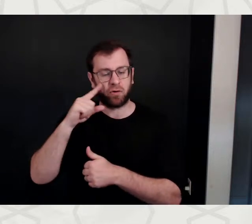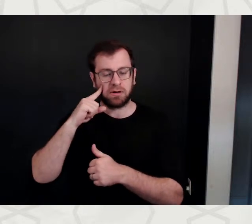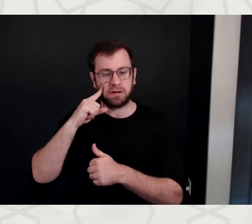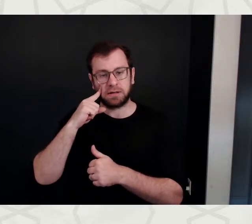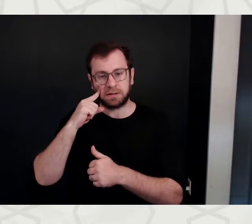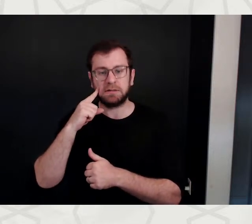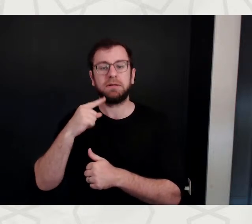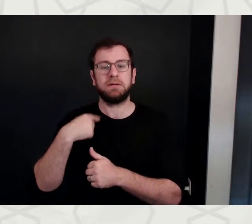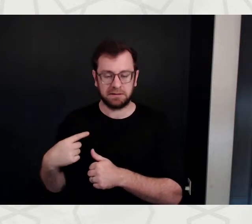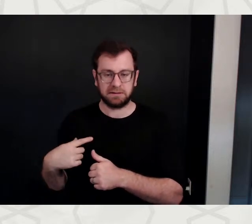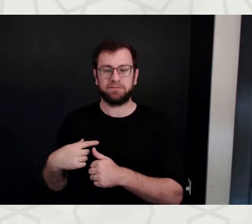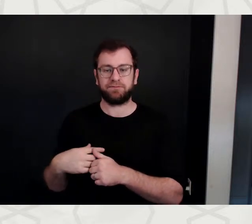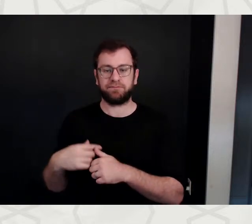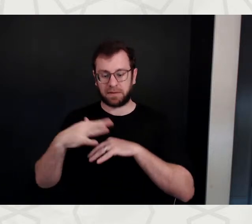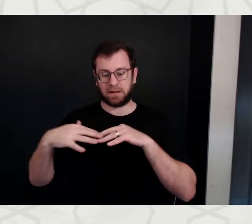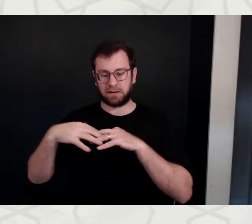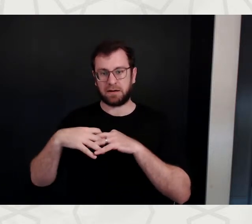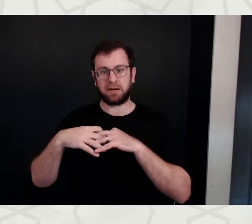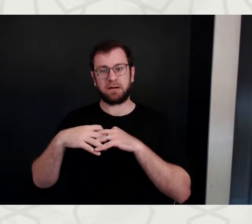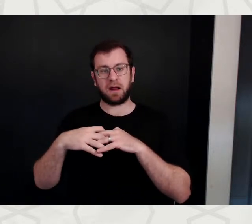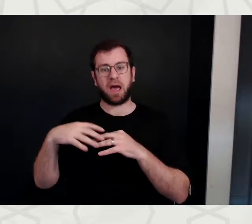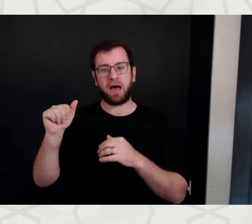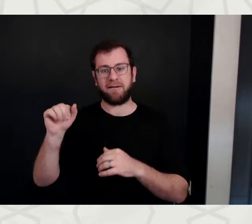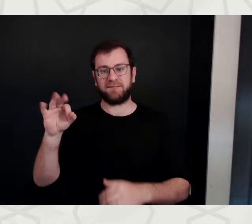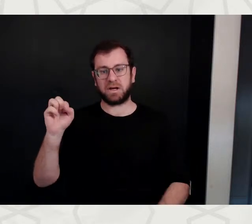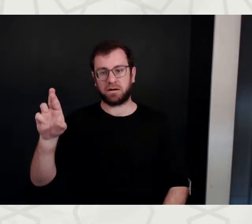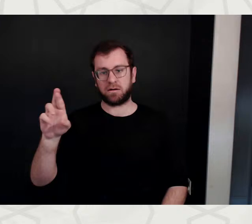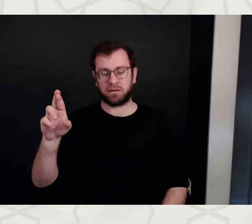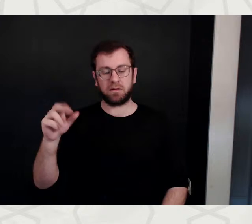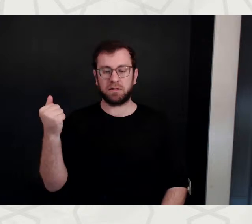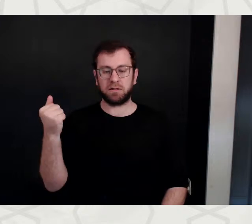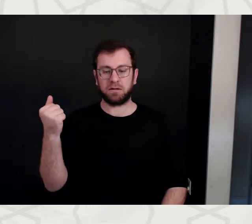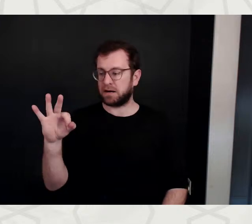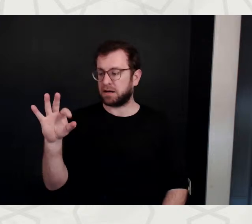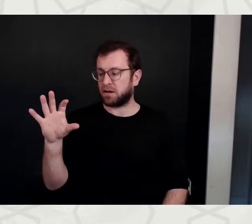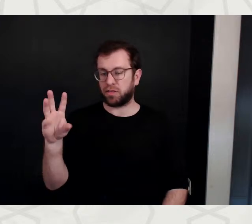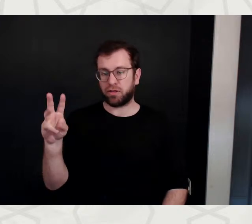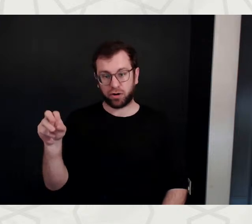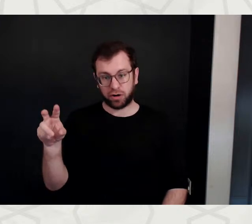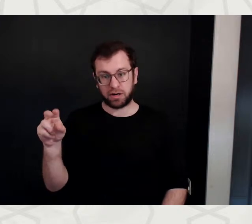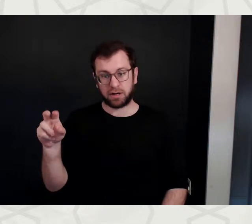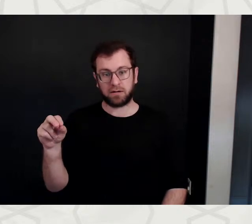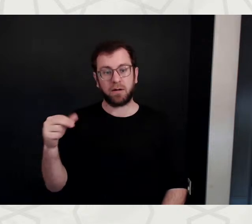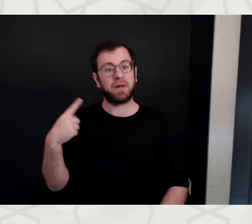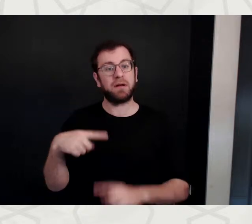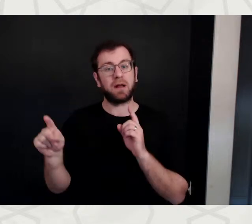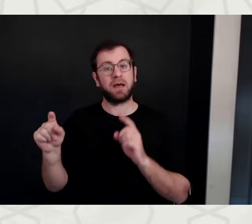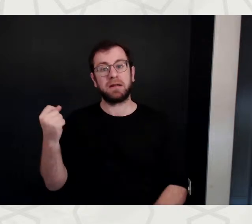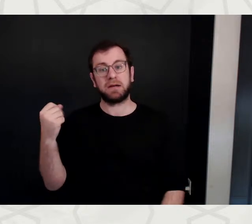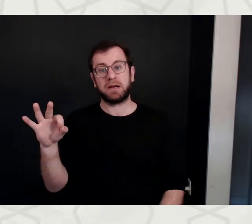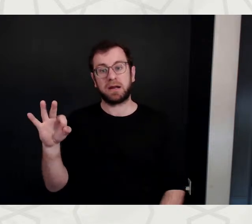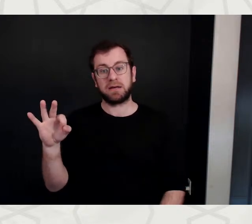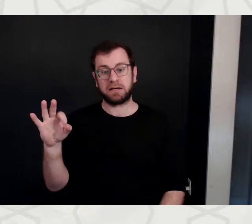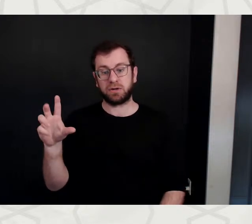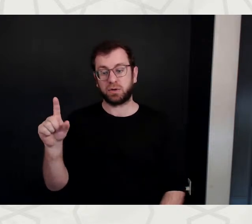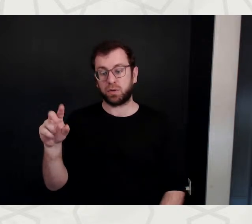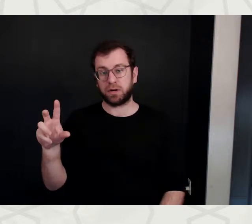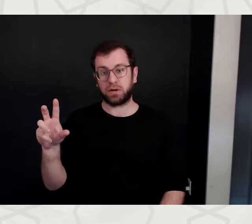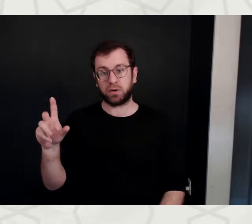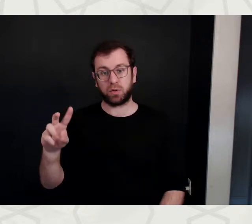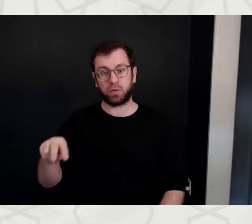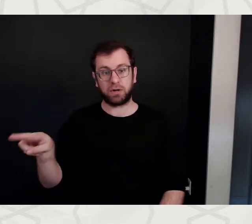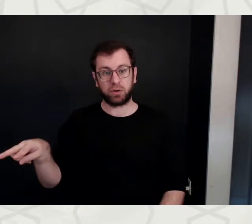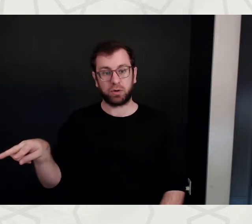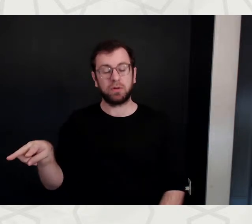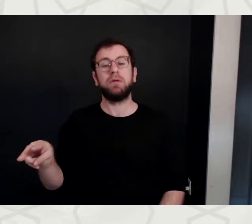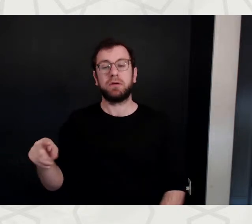1913 to 1932. But in 1920, he is quoted to have said, this is a Canadian